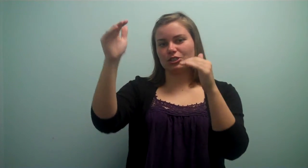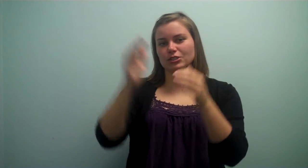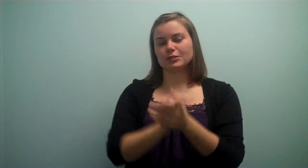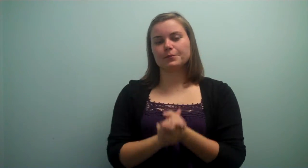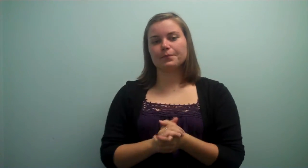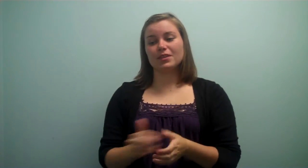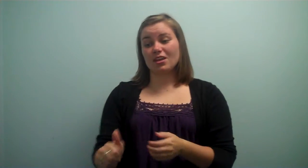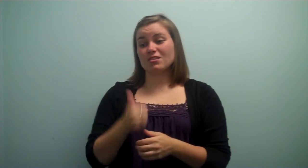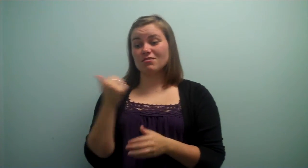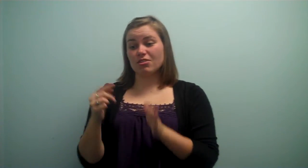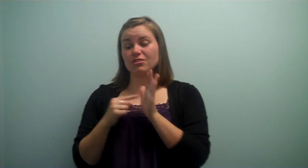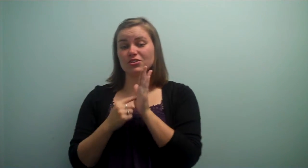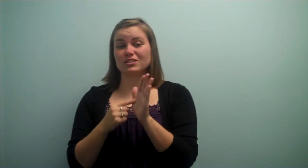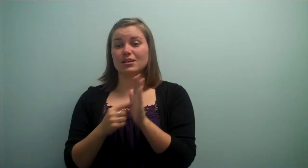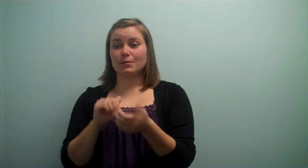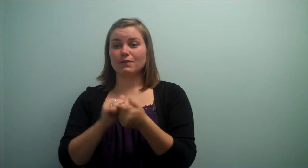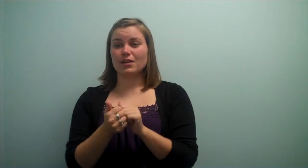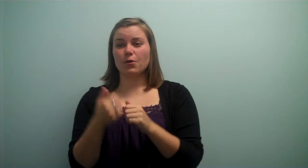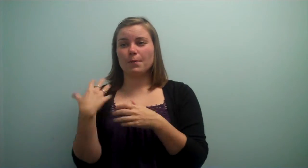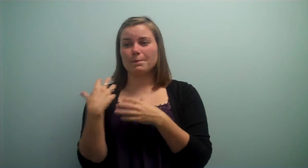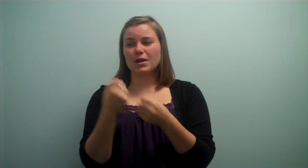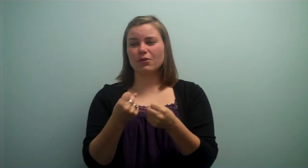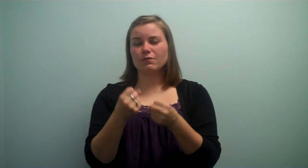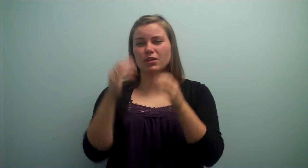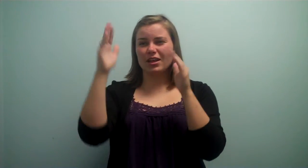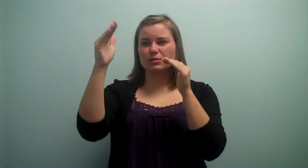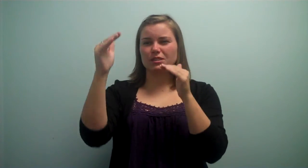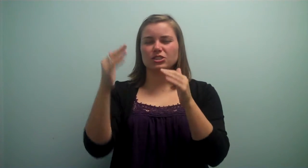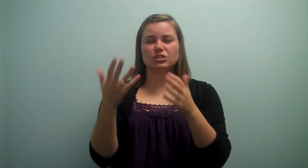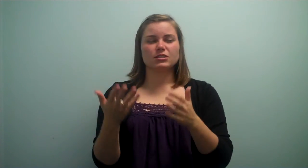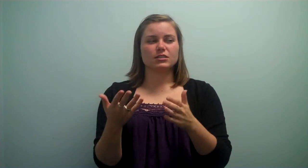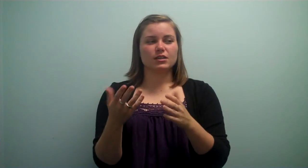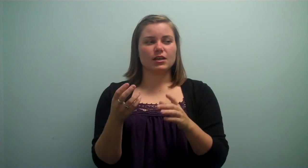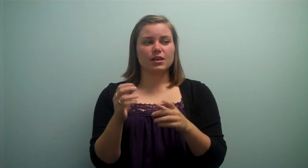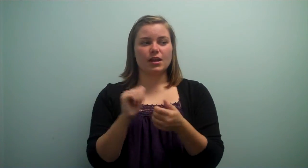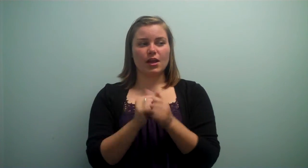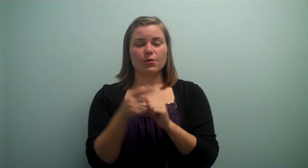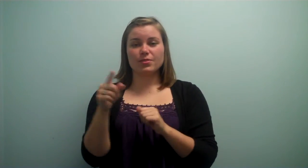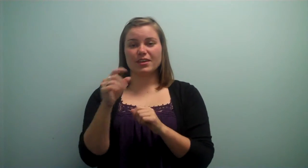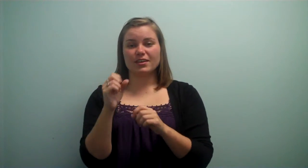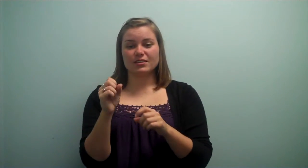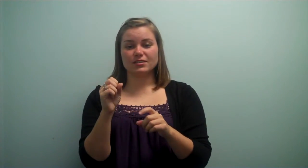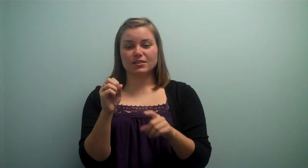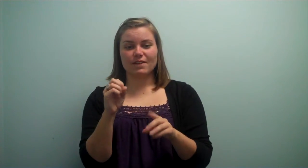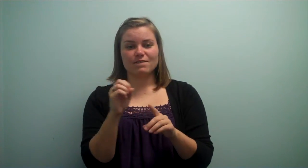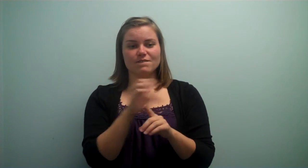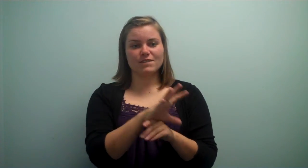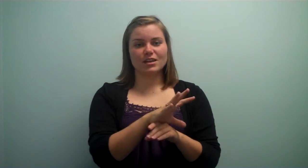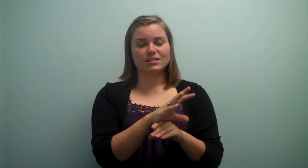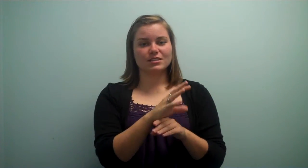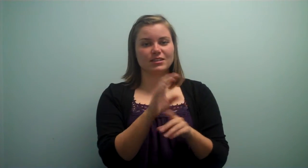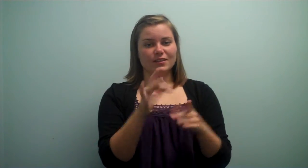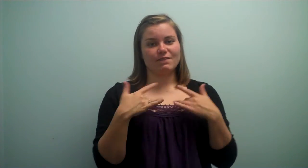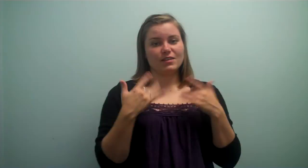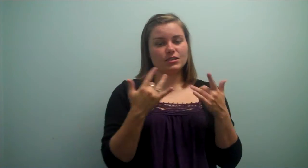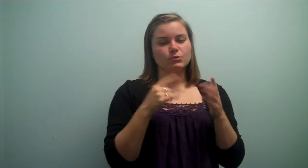Another example of how powerful expectations are in determining events was shown in a research project conducted in